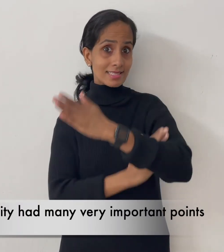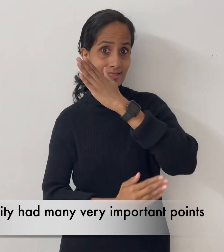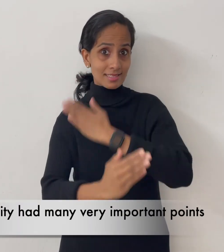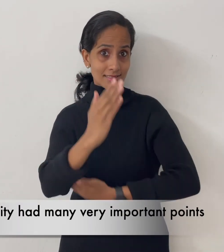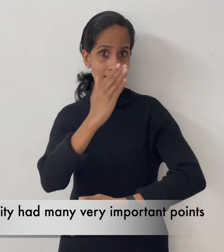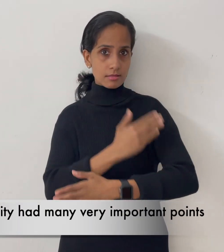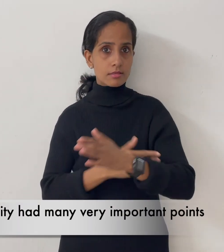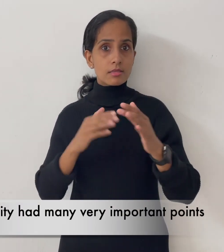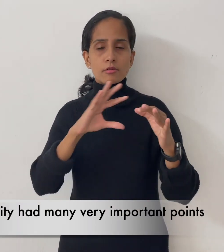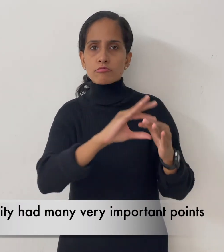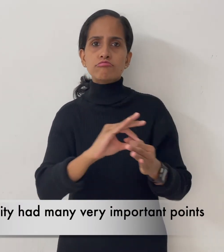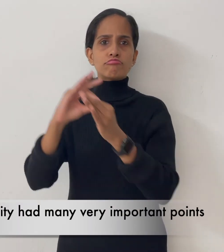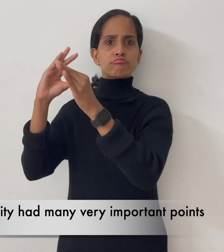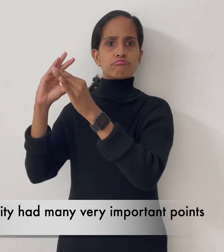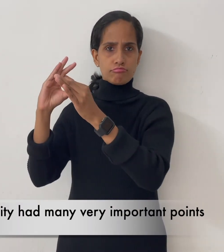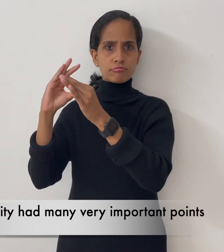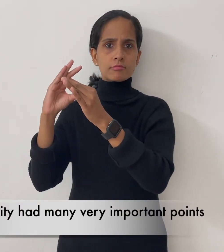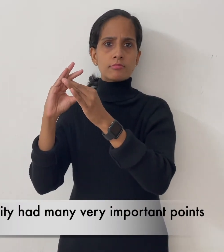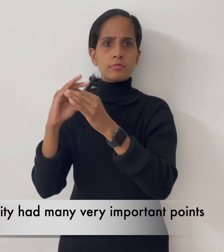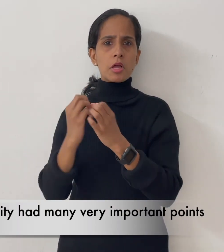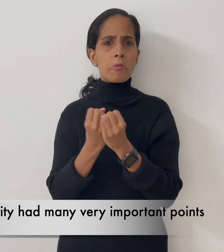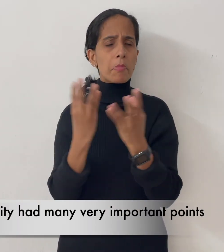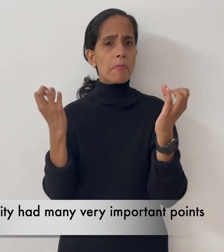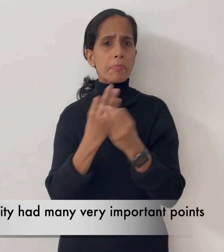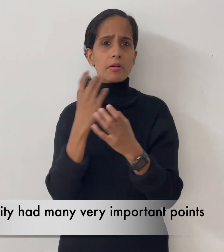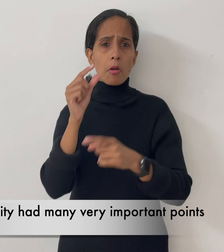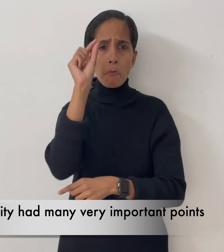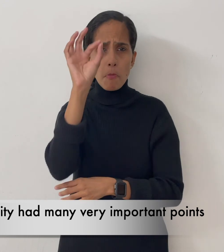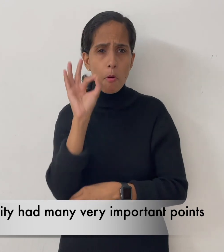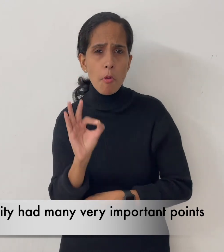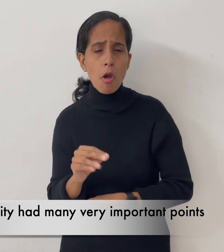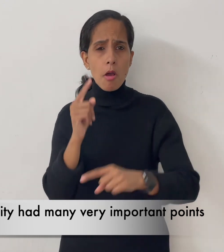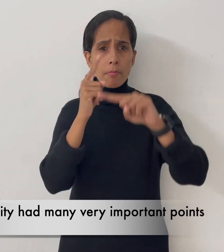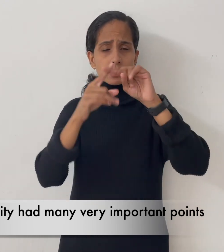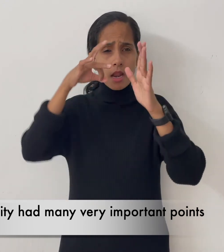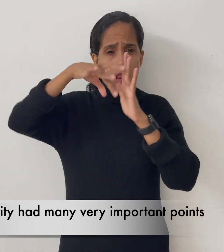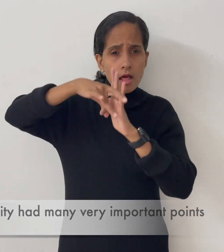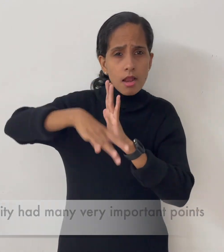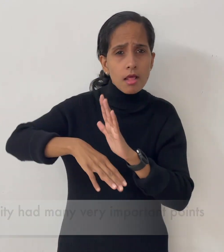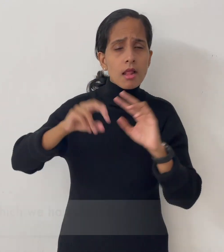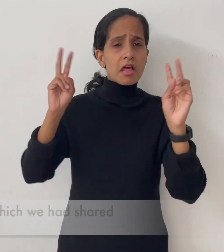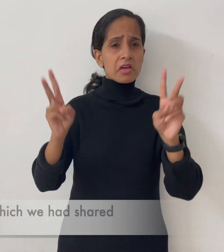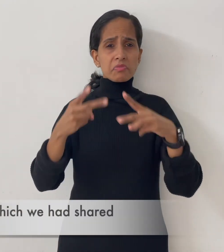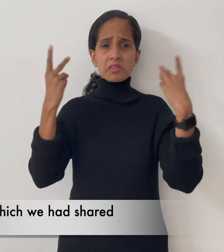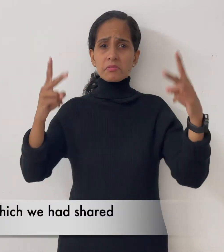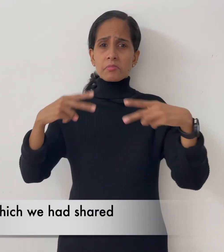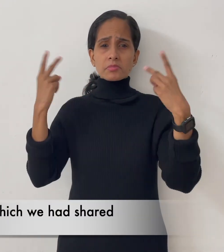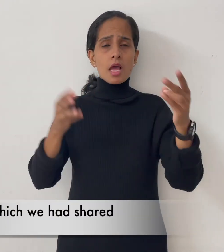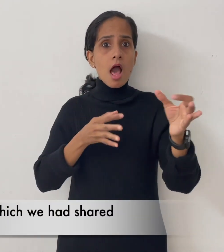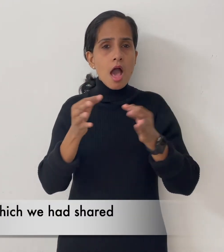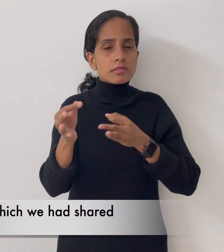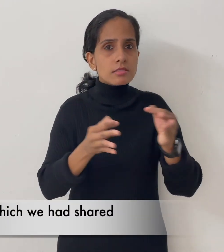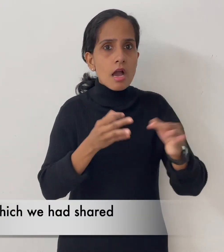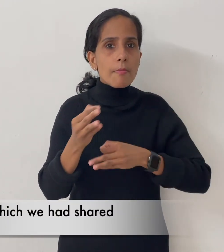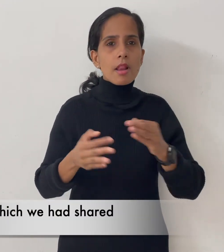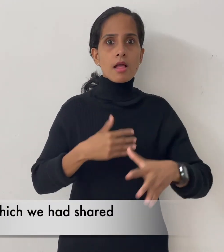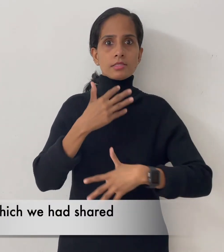disabilities had many very important points which we had shared.